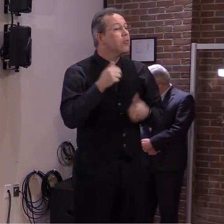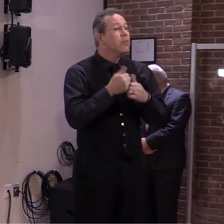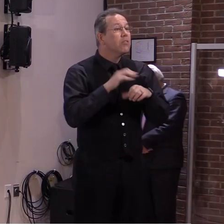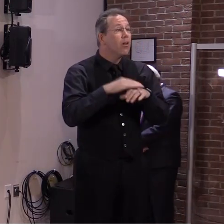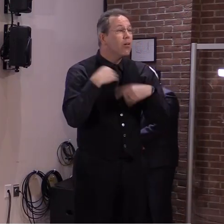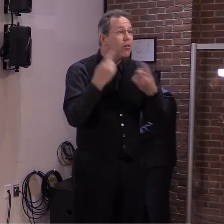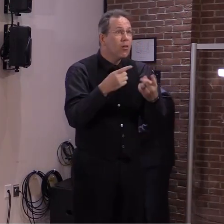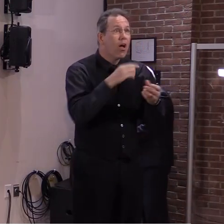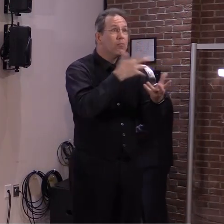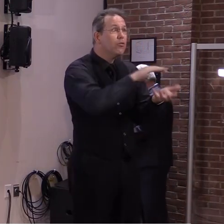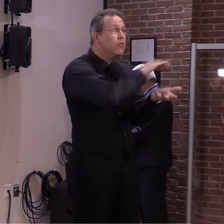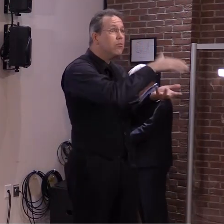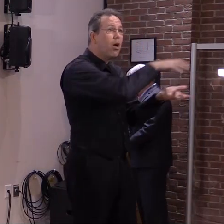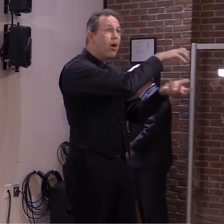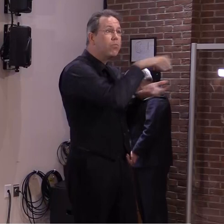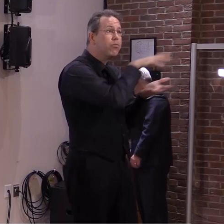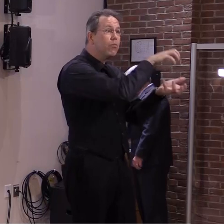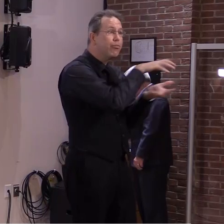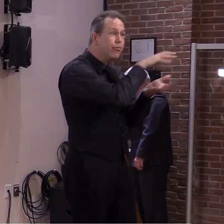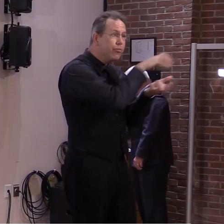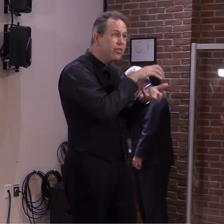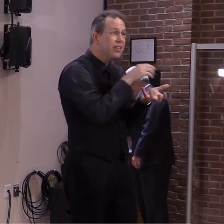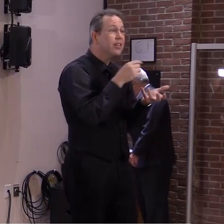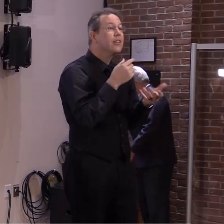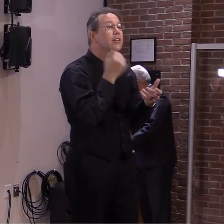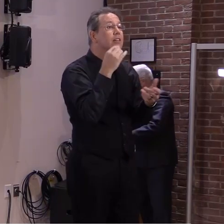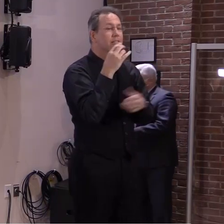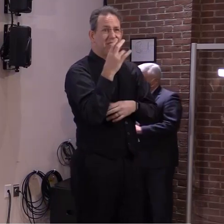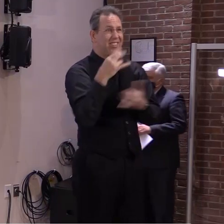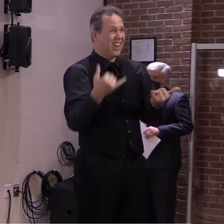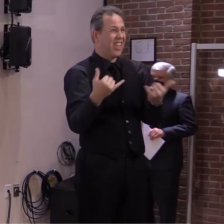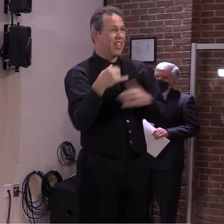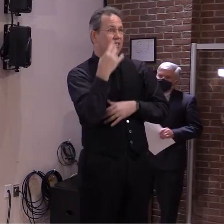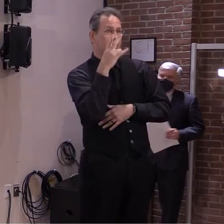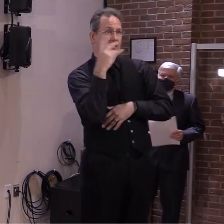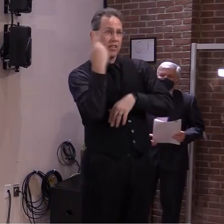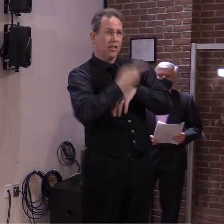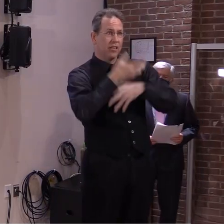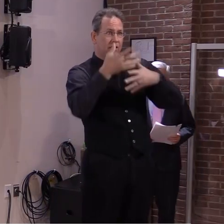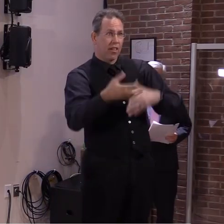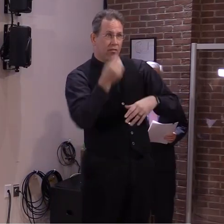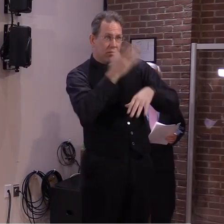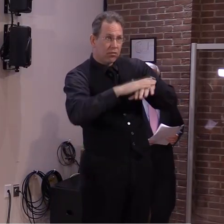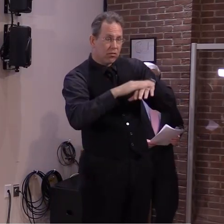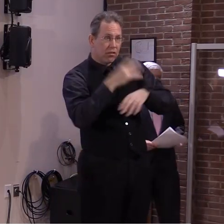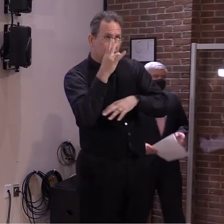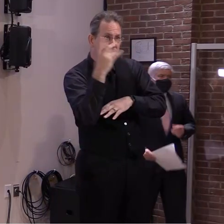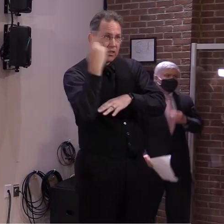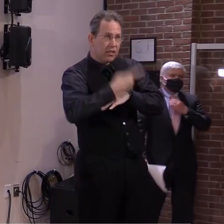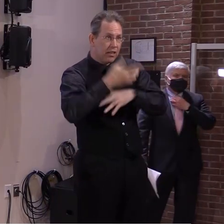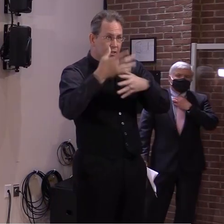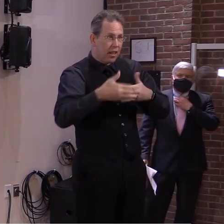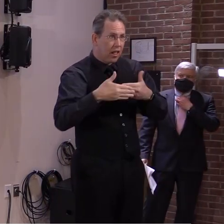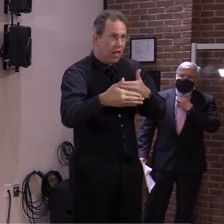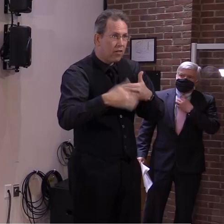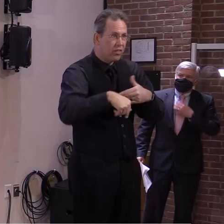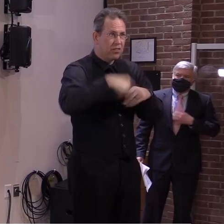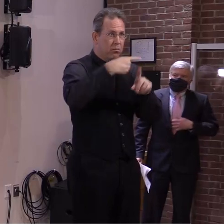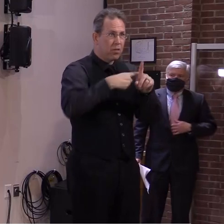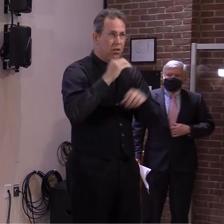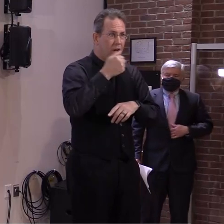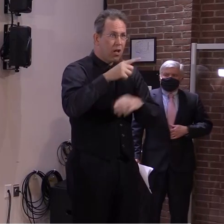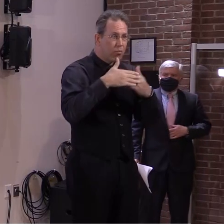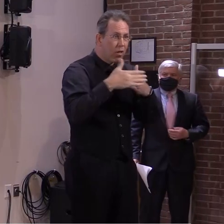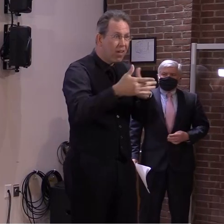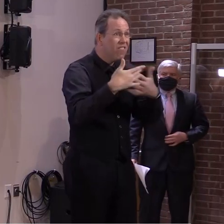only 17 days away from those 16 and over to be eligible. That's less than 3 weeks, just a little